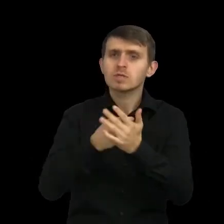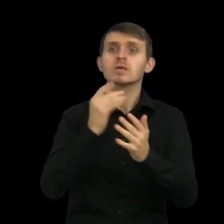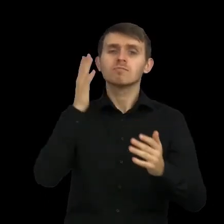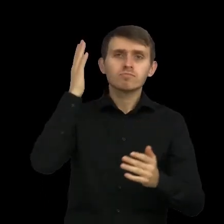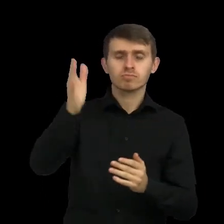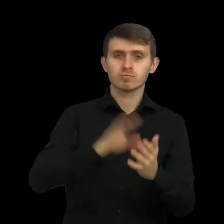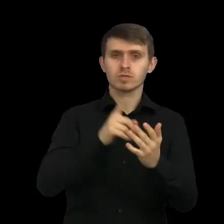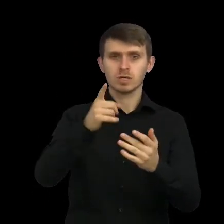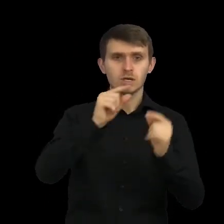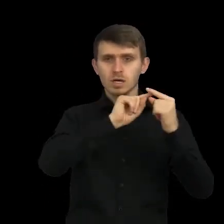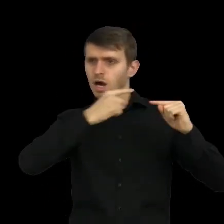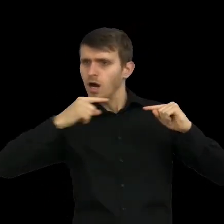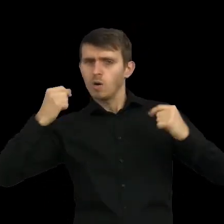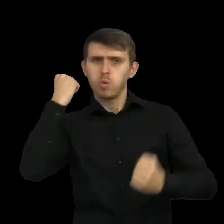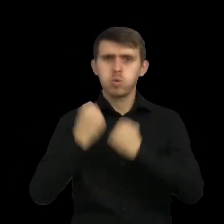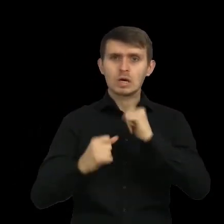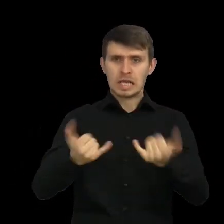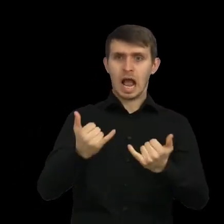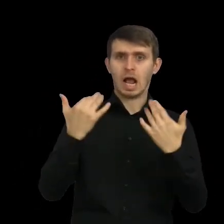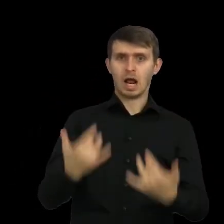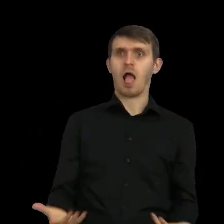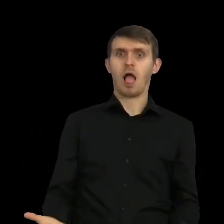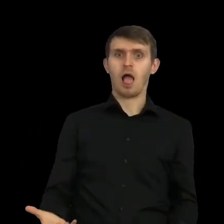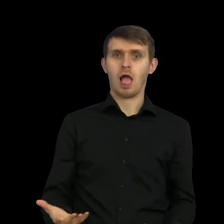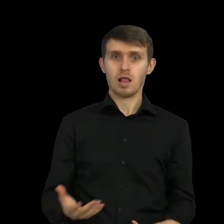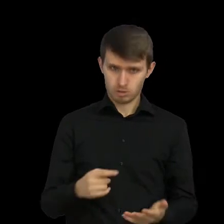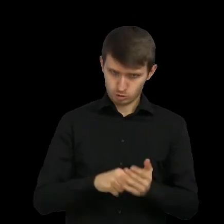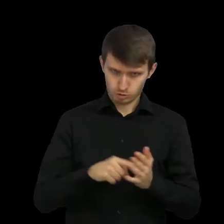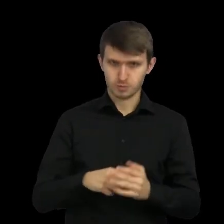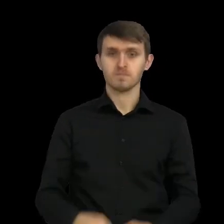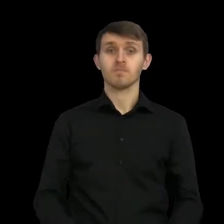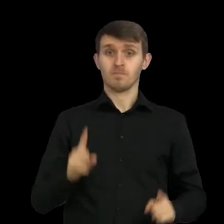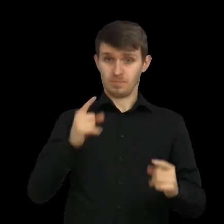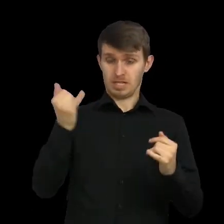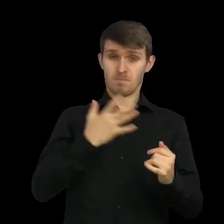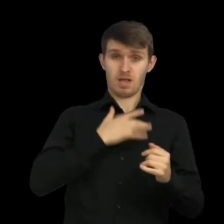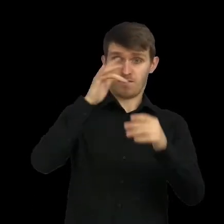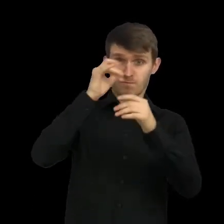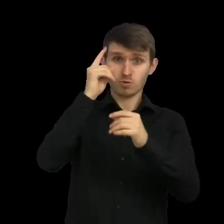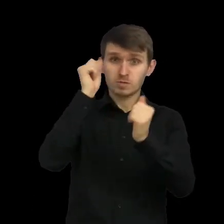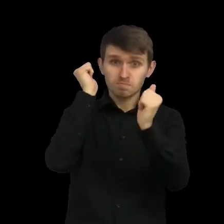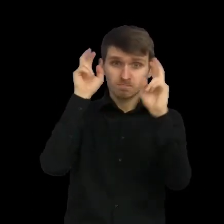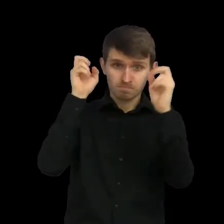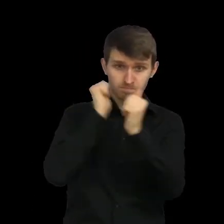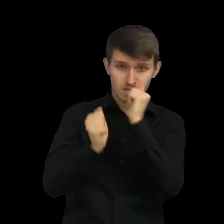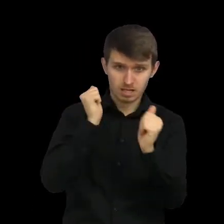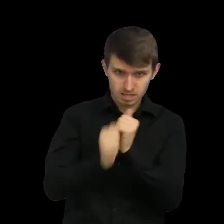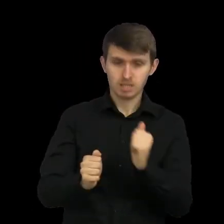systematically, because that'll be helpful for you when we do more complicated problems. So in general, whenever you have an equation like this, we want to have the